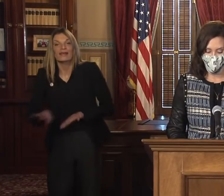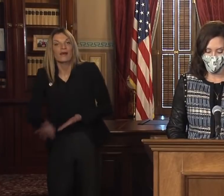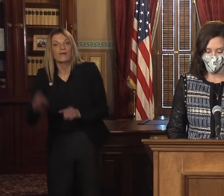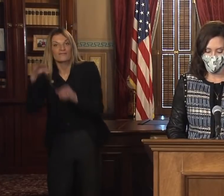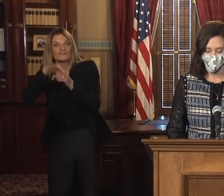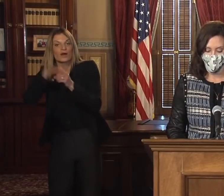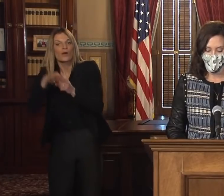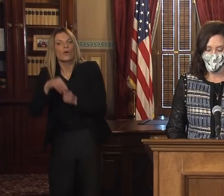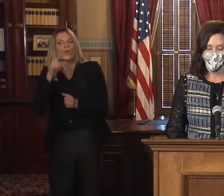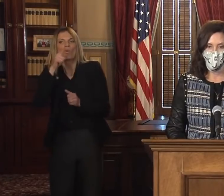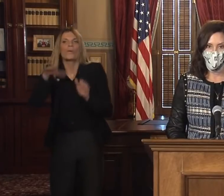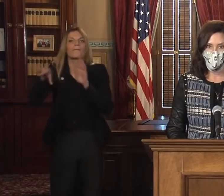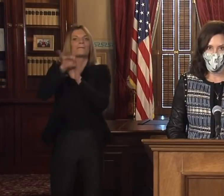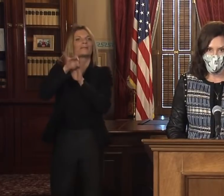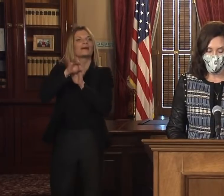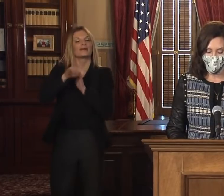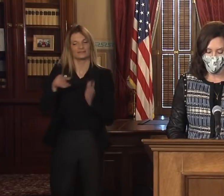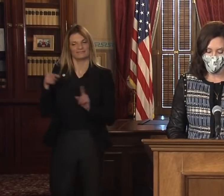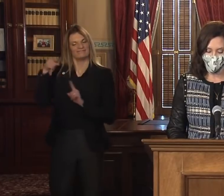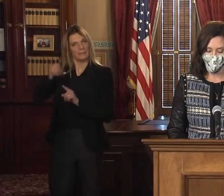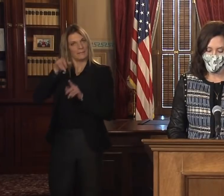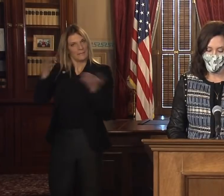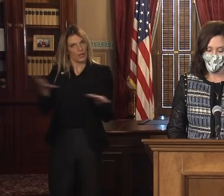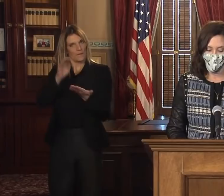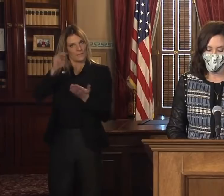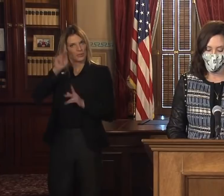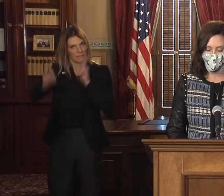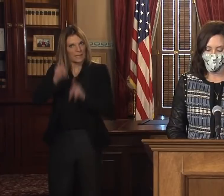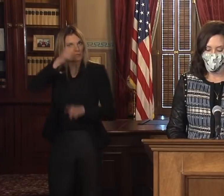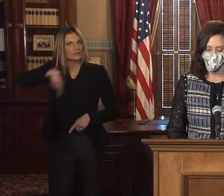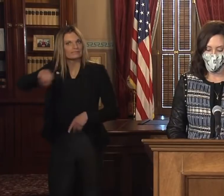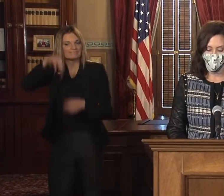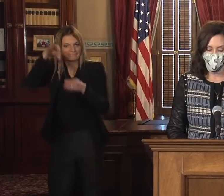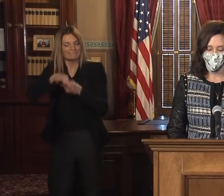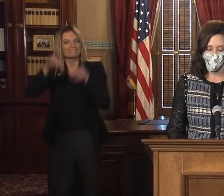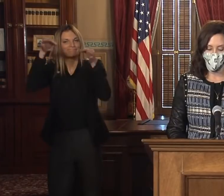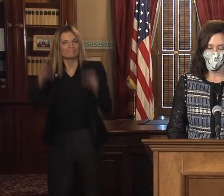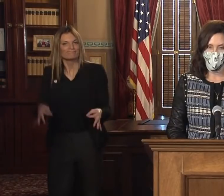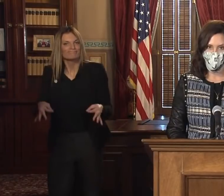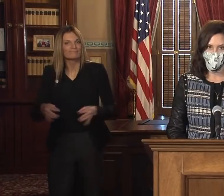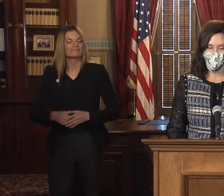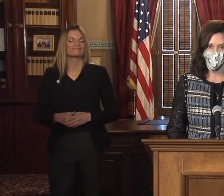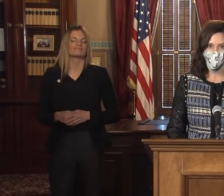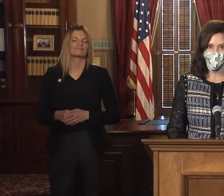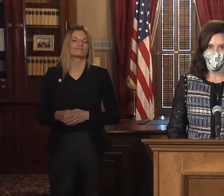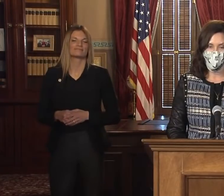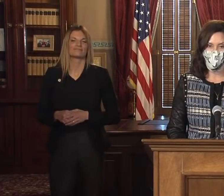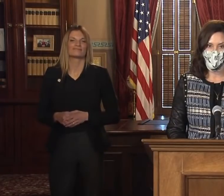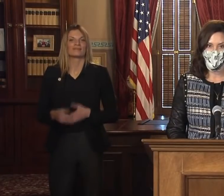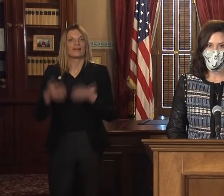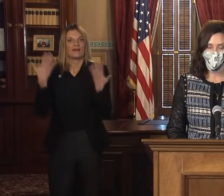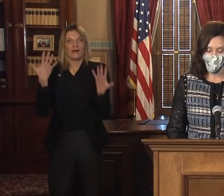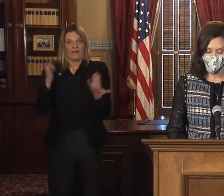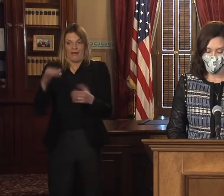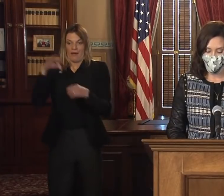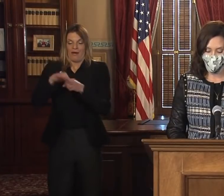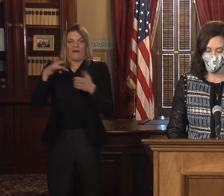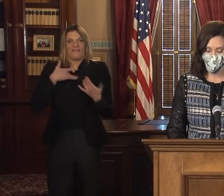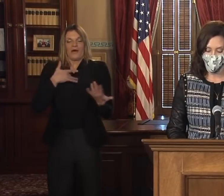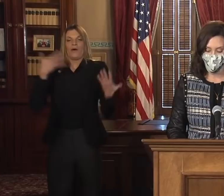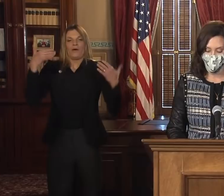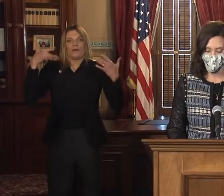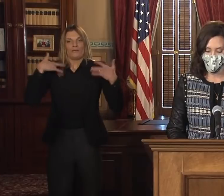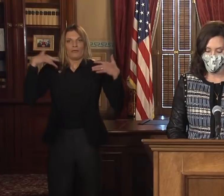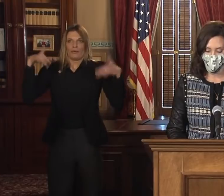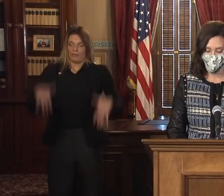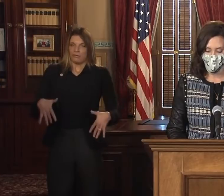our great state. And the people have spoken. And with the election behind us, now is the time for us to find common ground